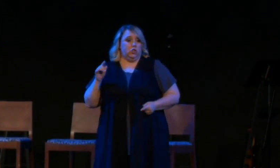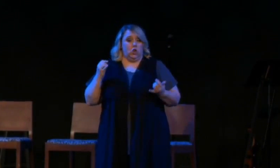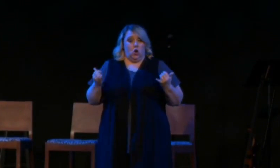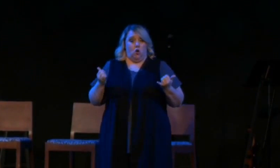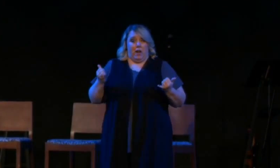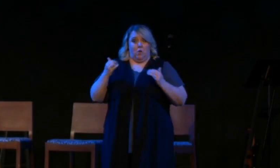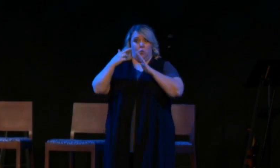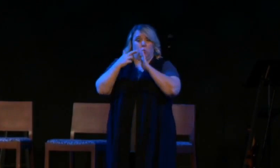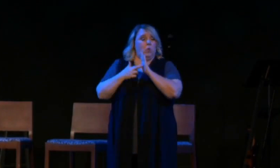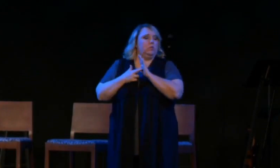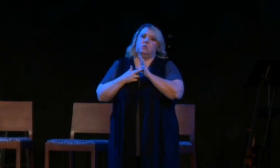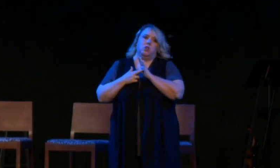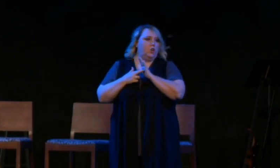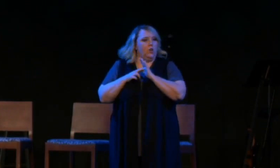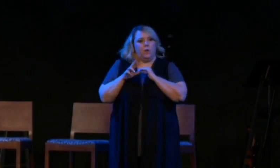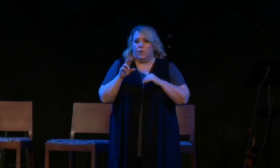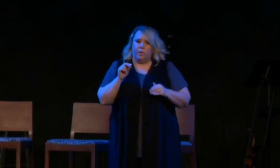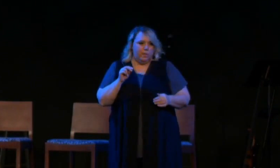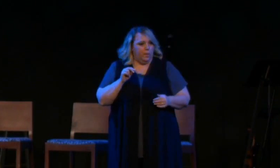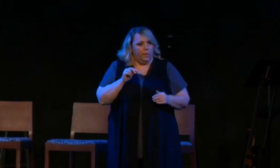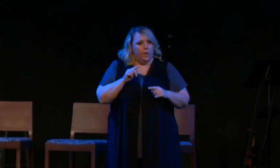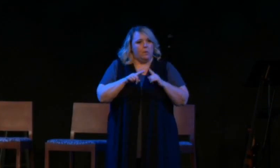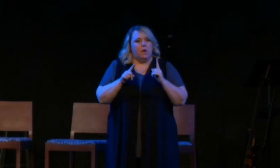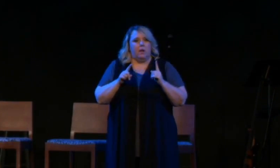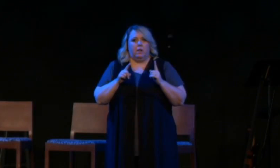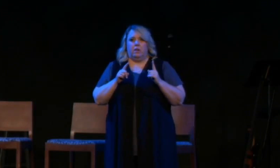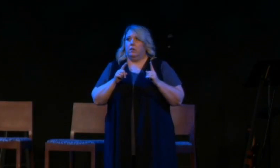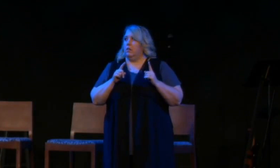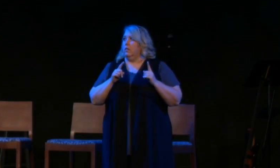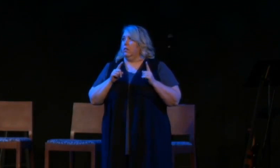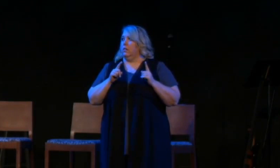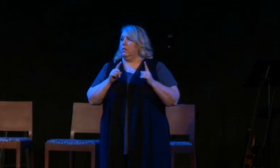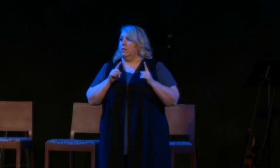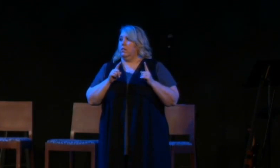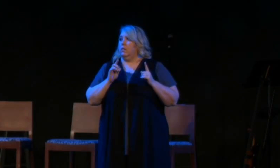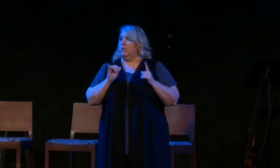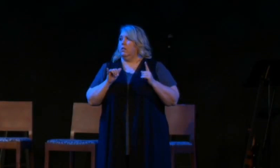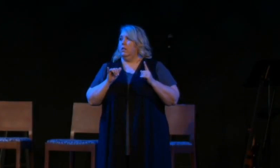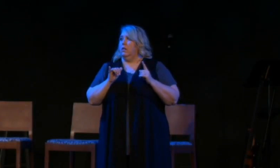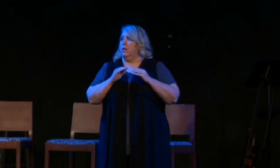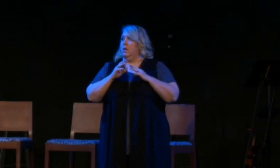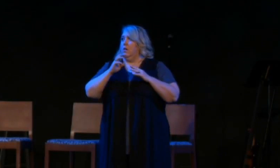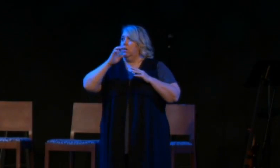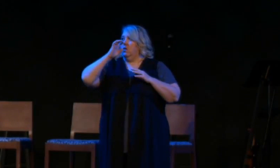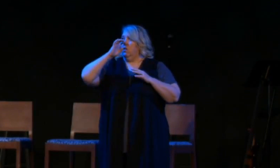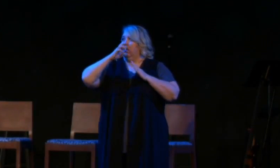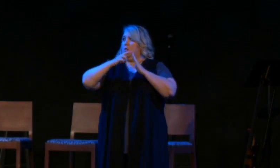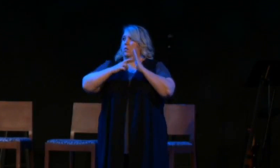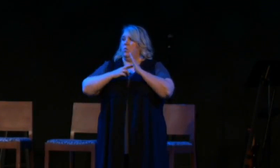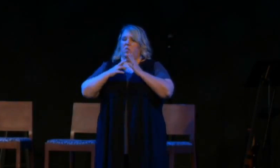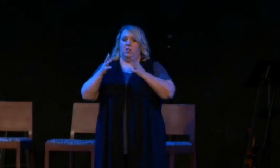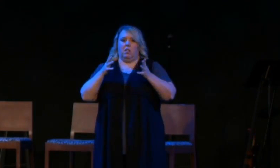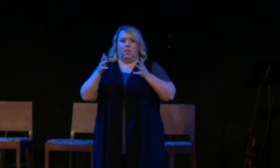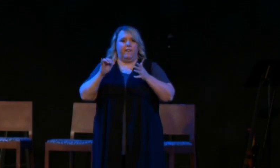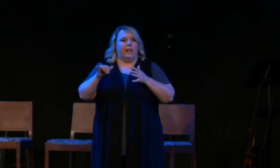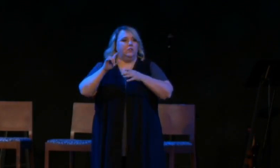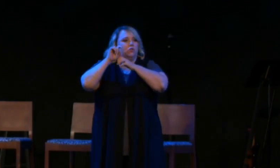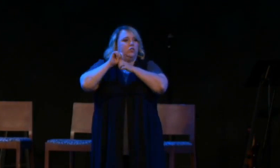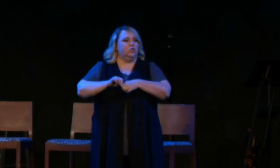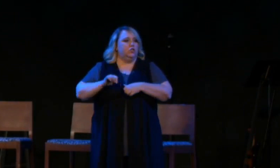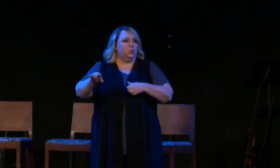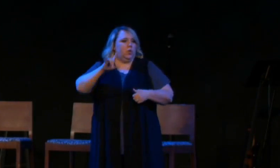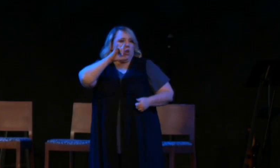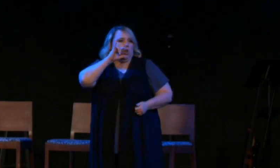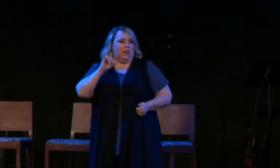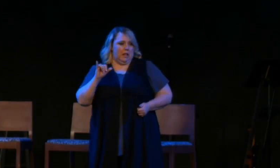current rules, but the stricter rules of this kind of farther to the right plan. That's what the traditional branch would look